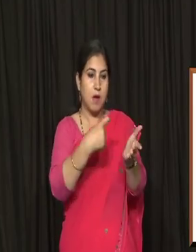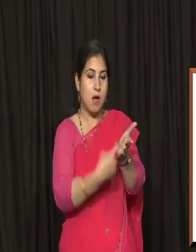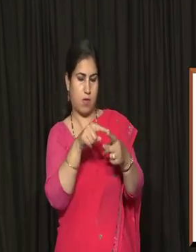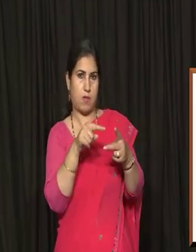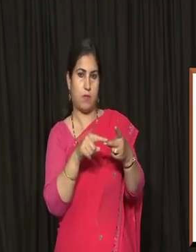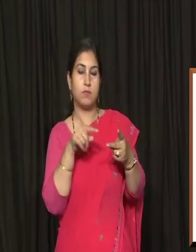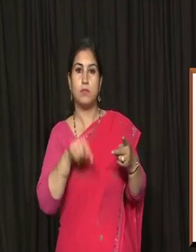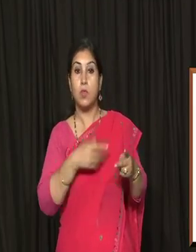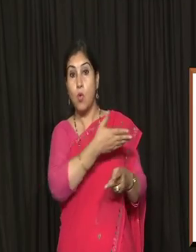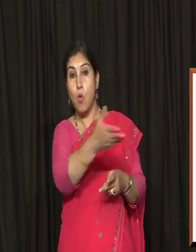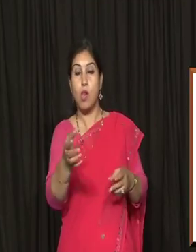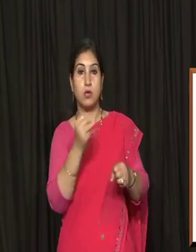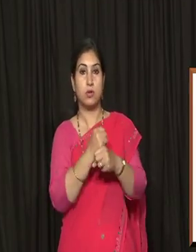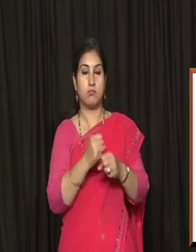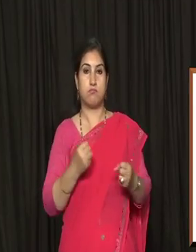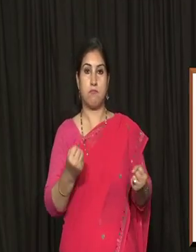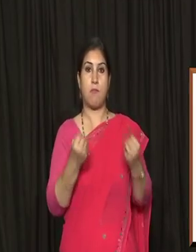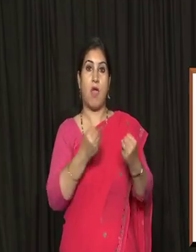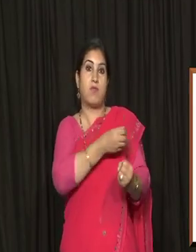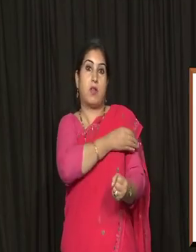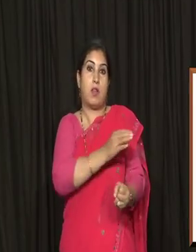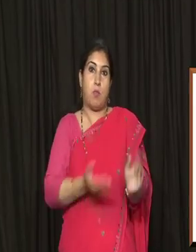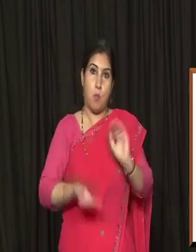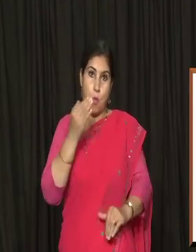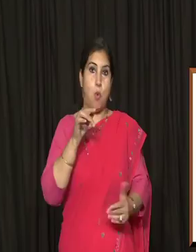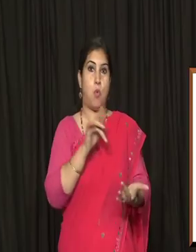powerful kingdoms among all German states.